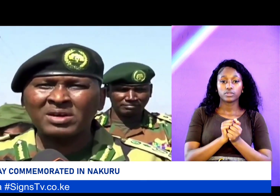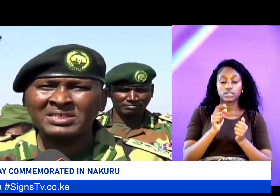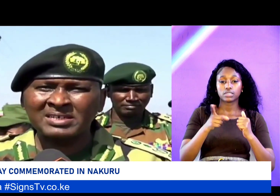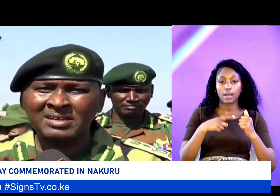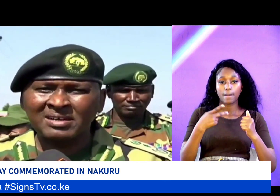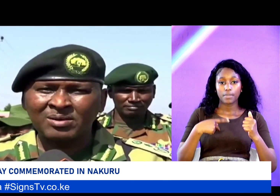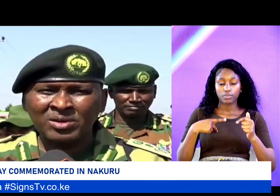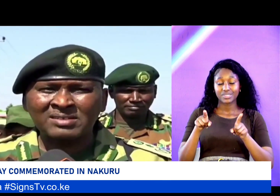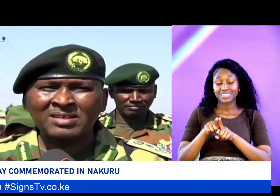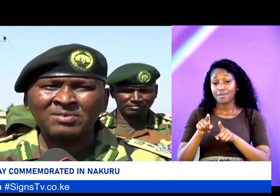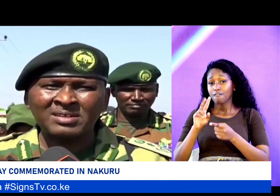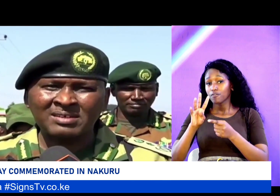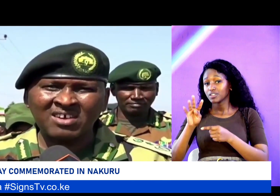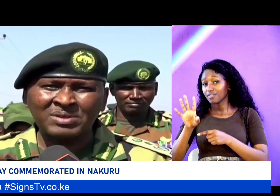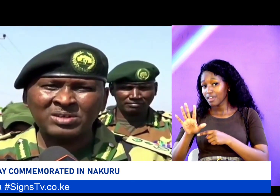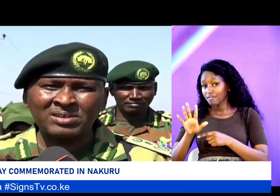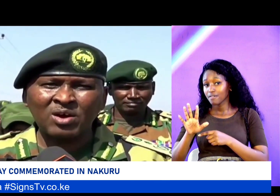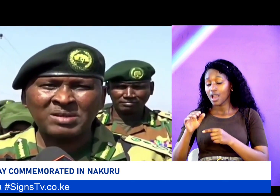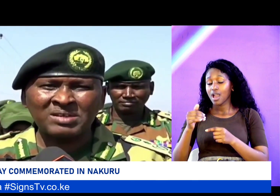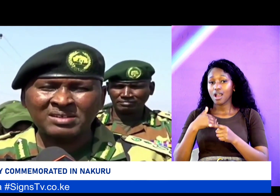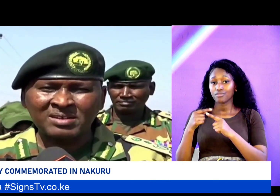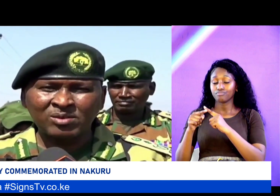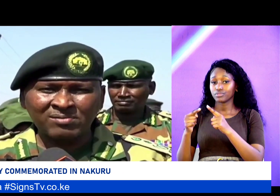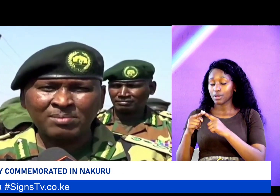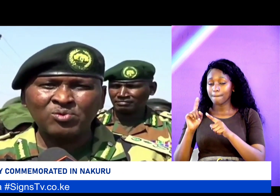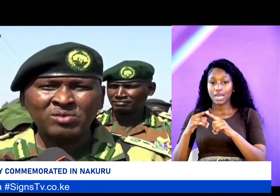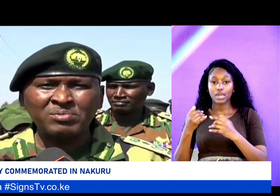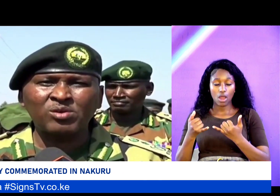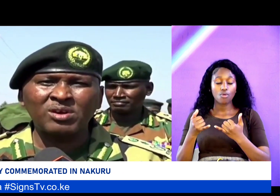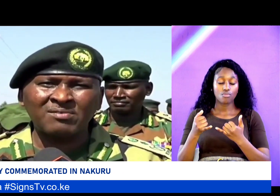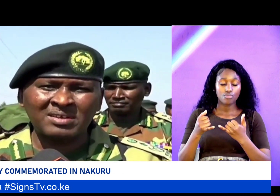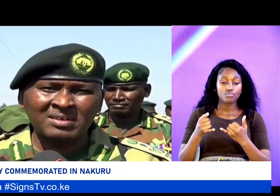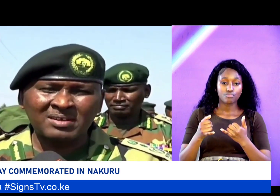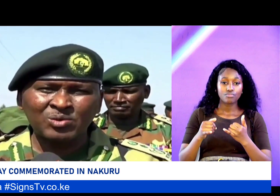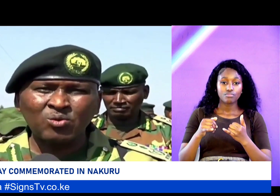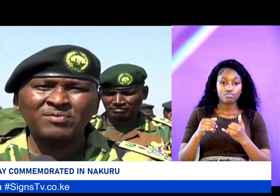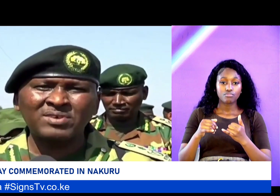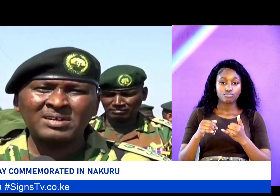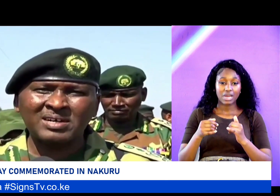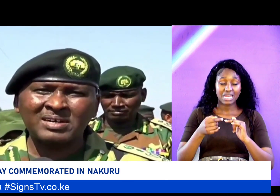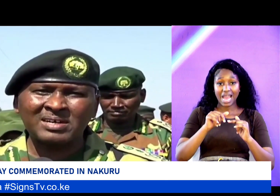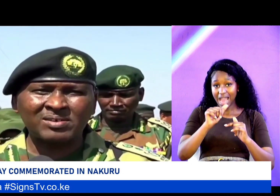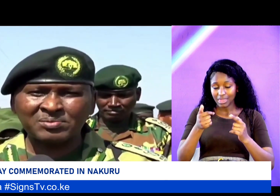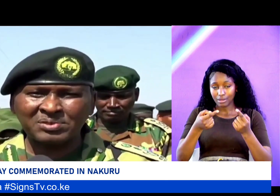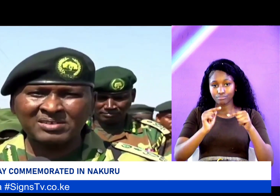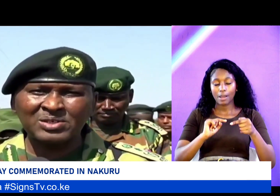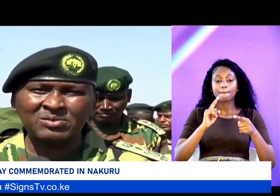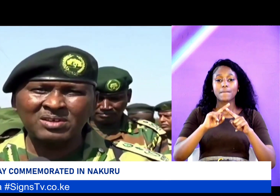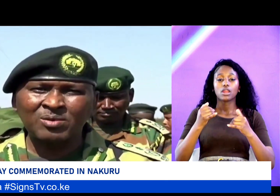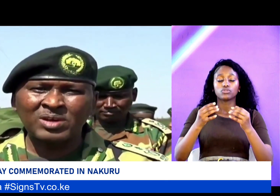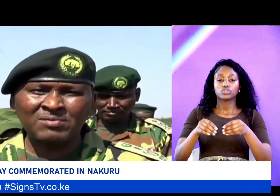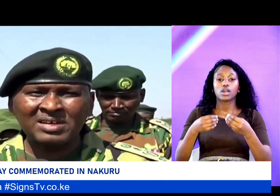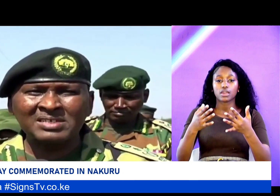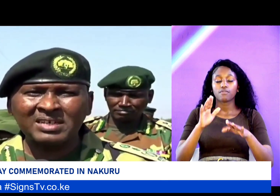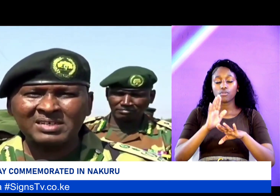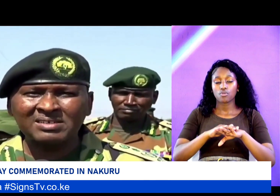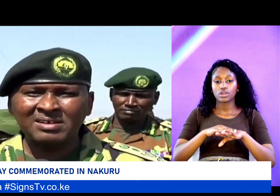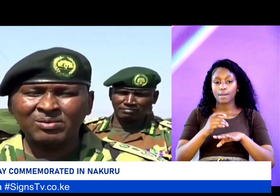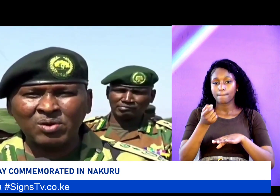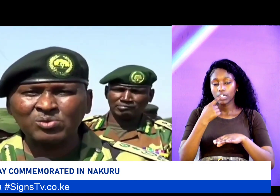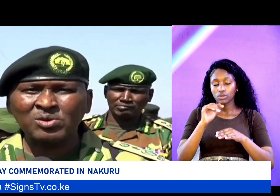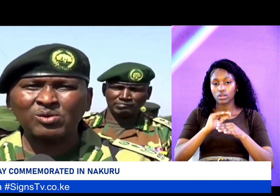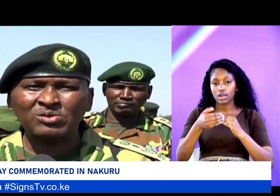More than 45 were injured. We as service and as government, we're trying our best to give them good medical cover, good welfare hospitalizations.